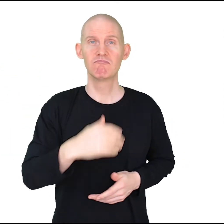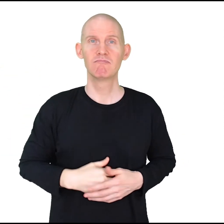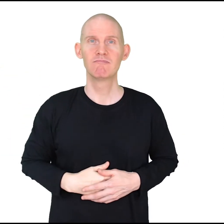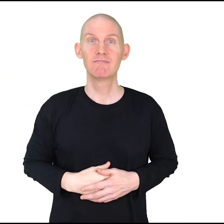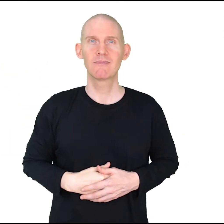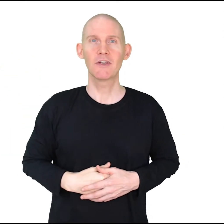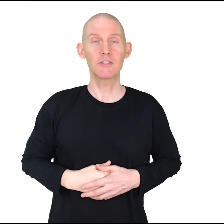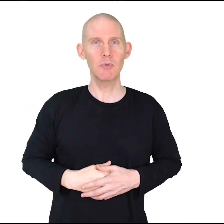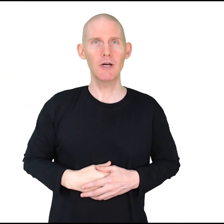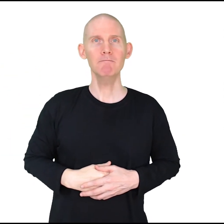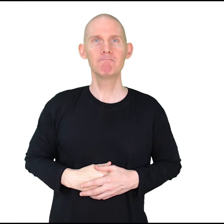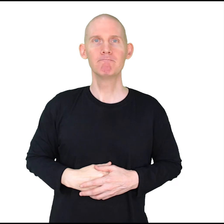Let's speed up.